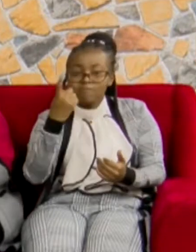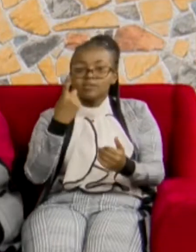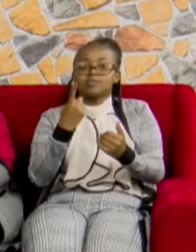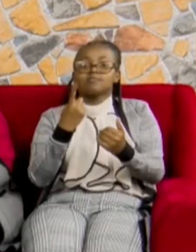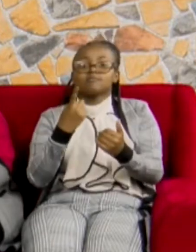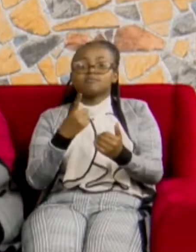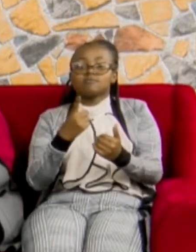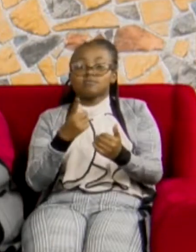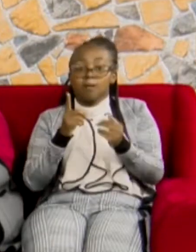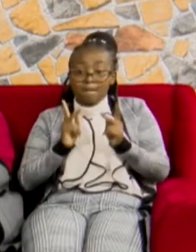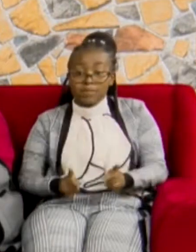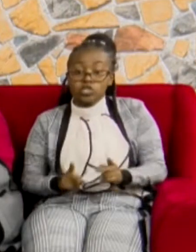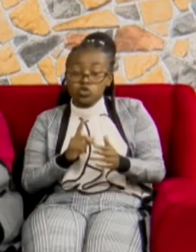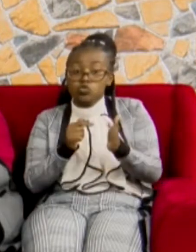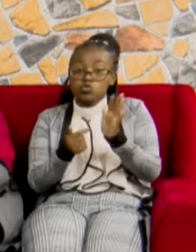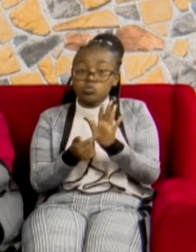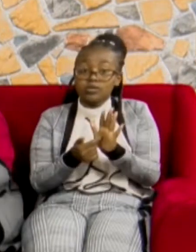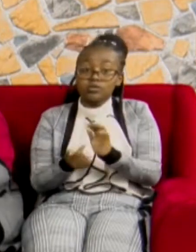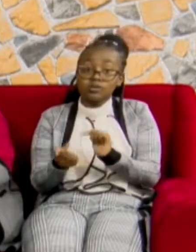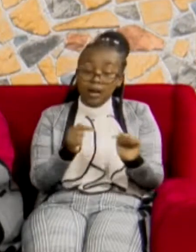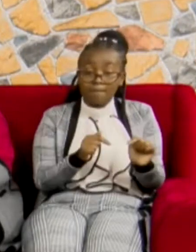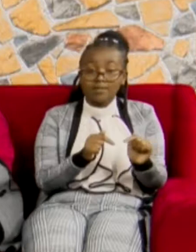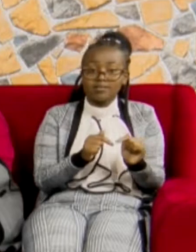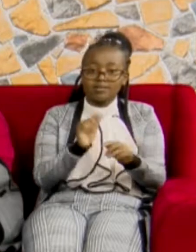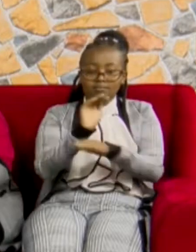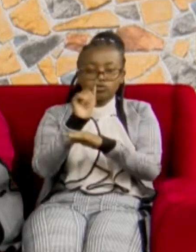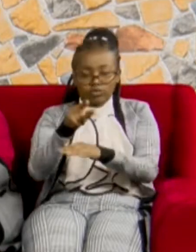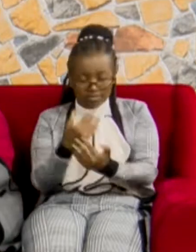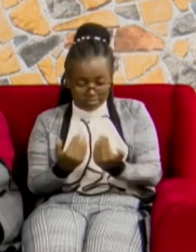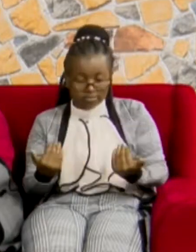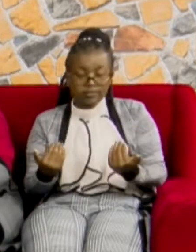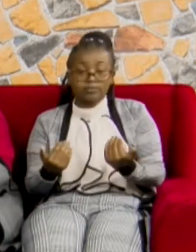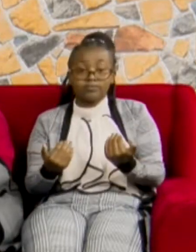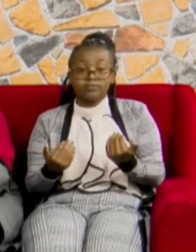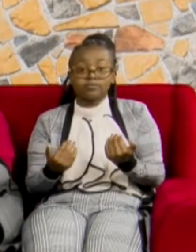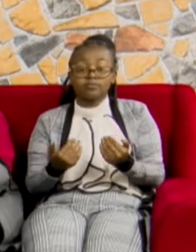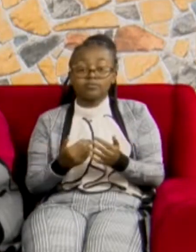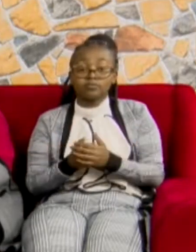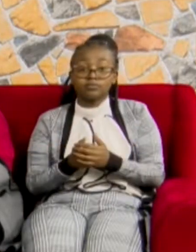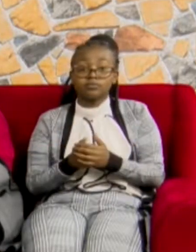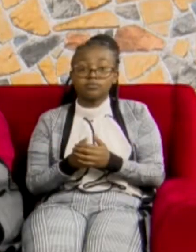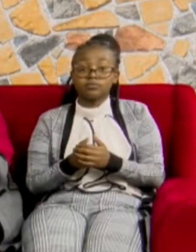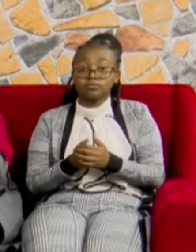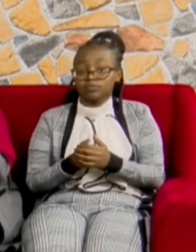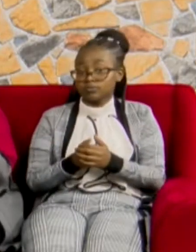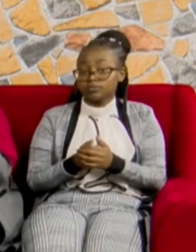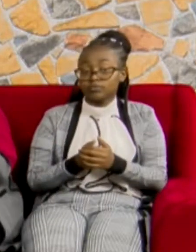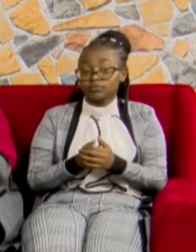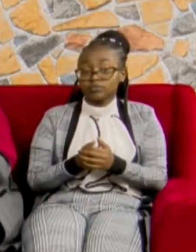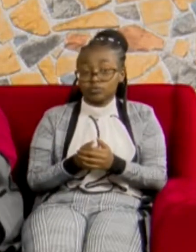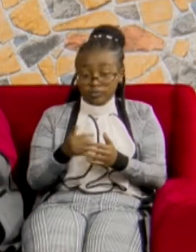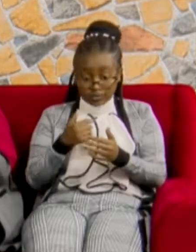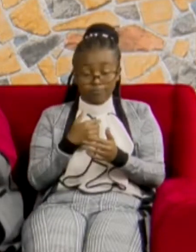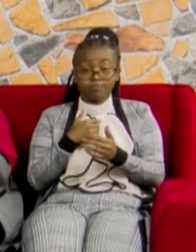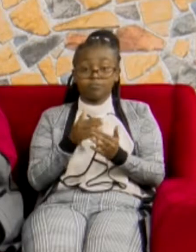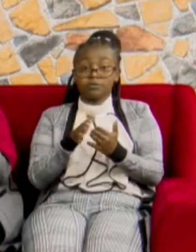at what point do you come in as a consultant for this child? So ideally, where the way it's set up